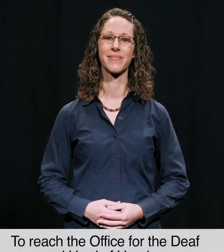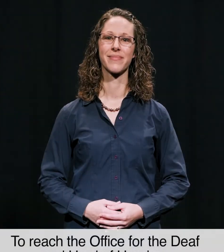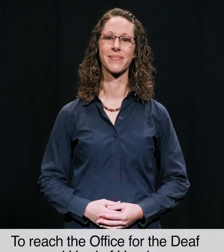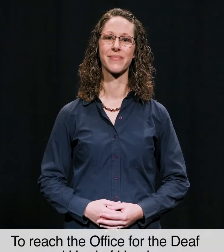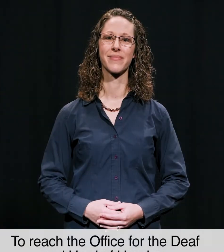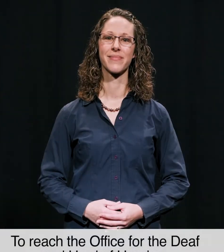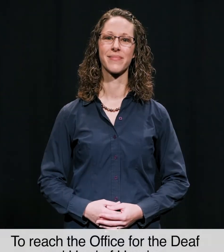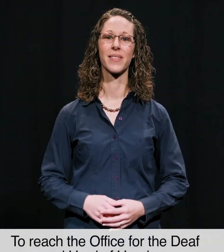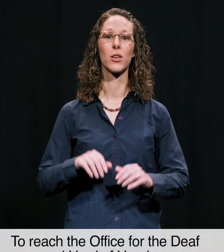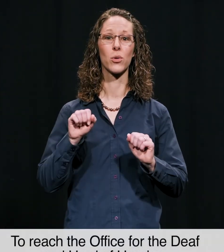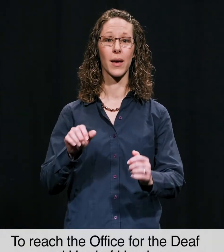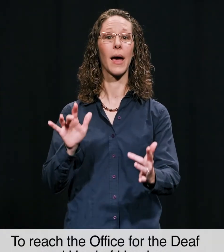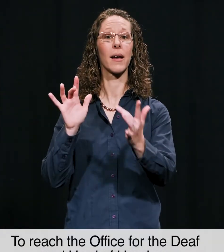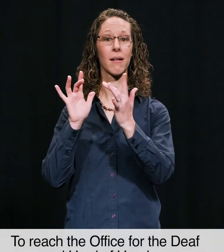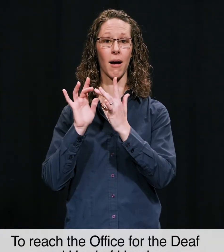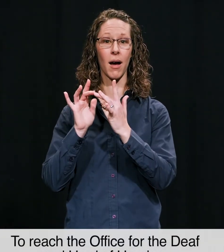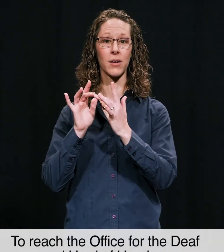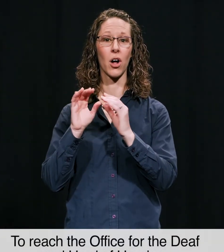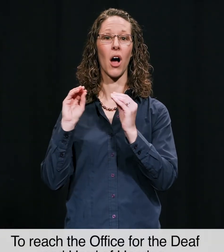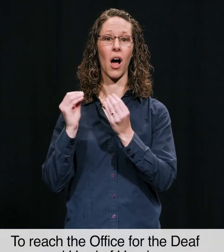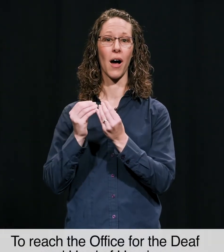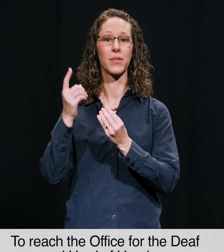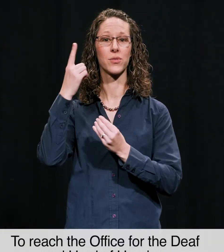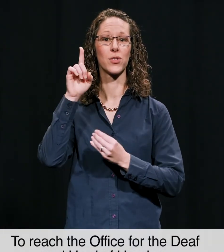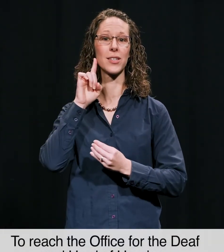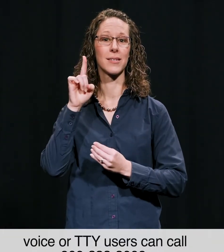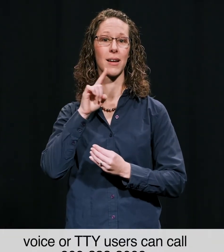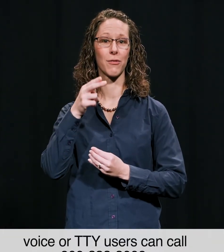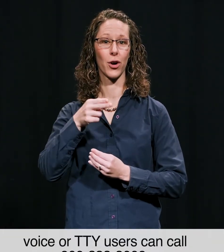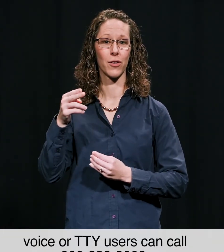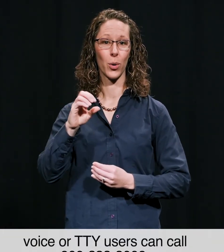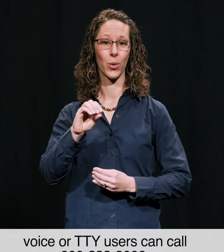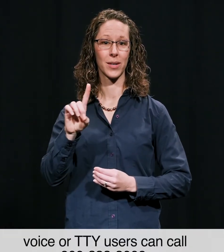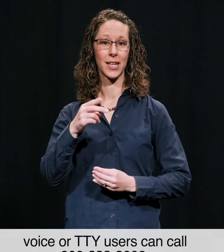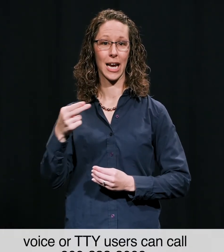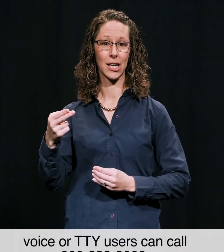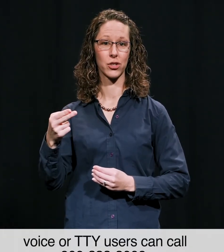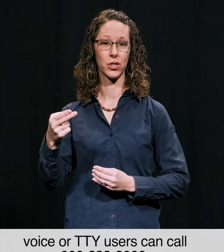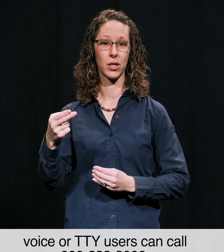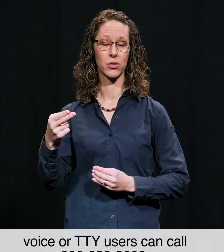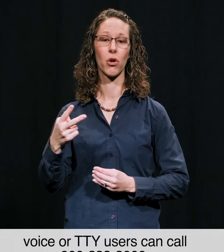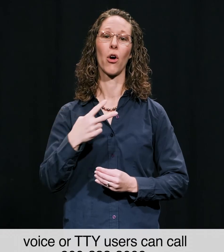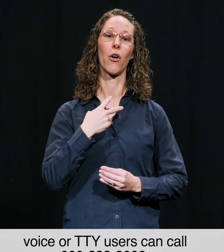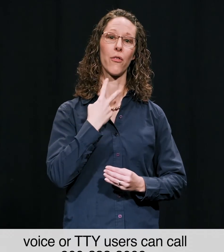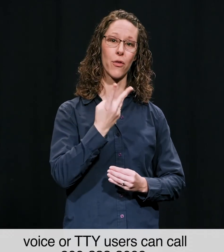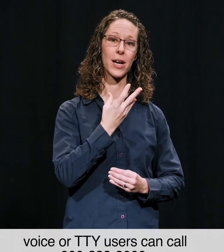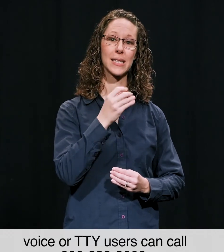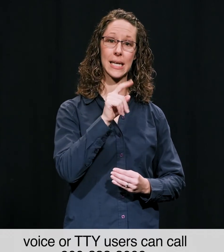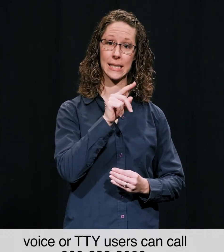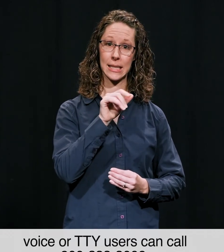To reach the Office for the Deaf and Hard of Hearing, voice or TTY users can call